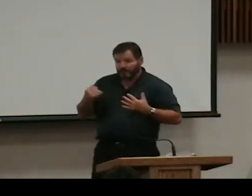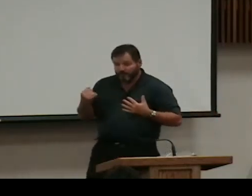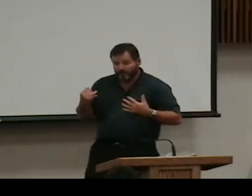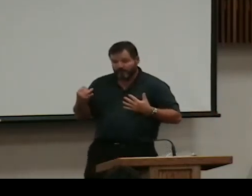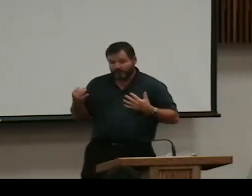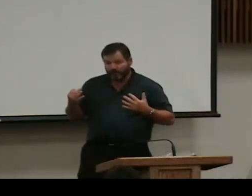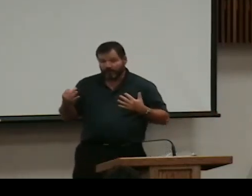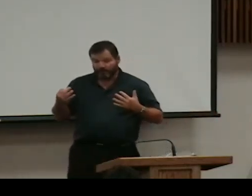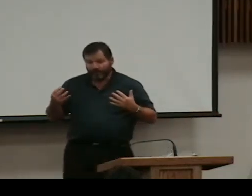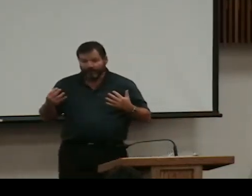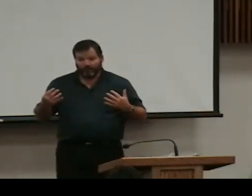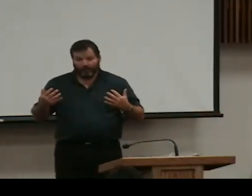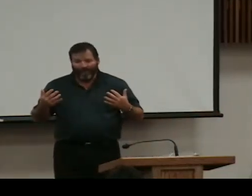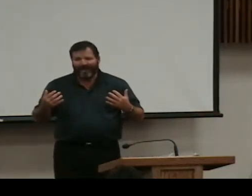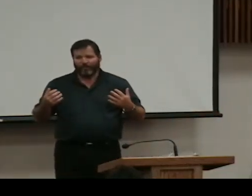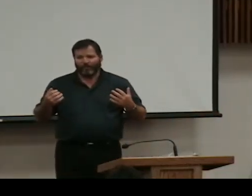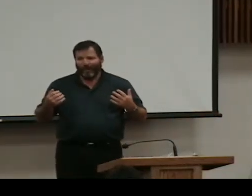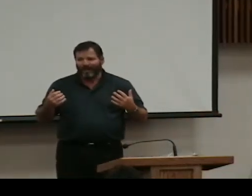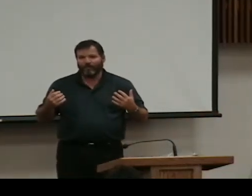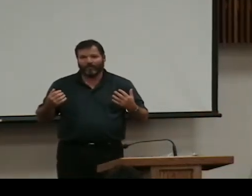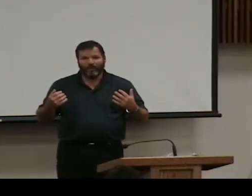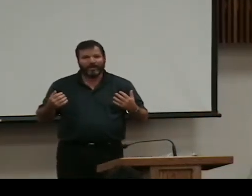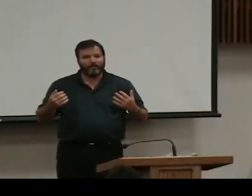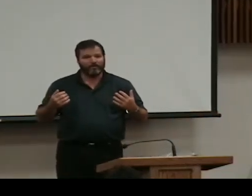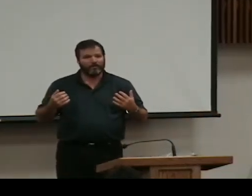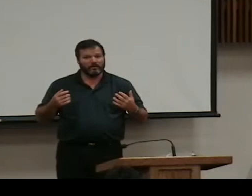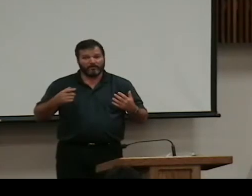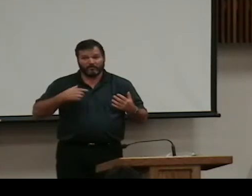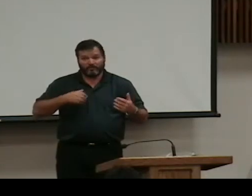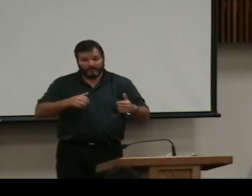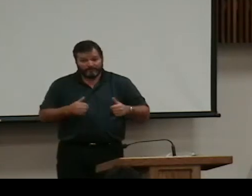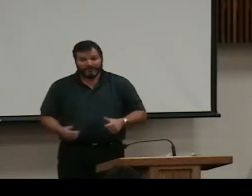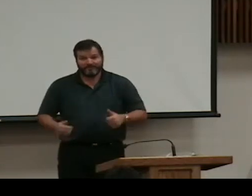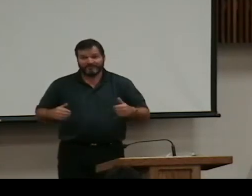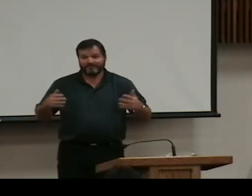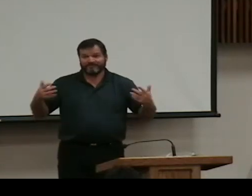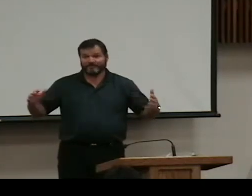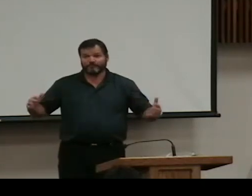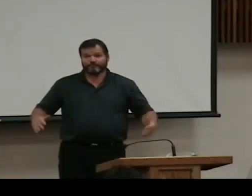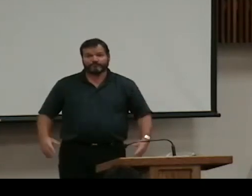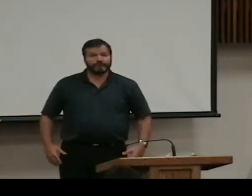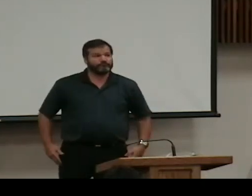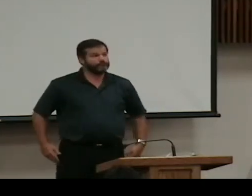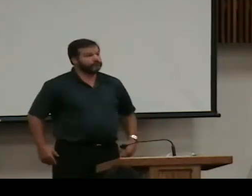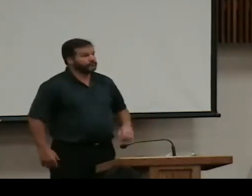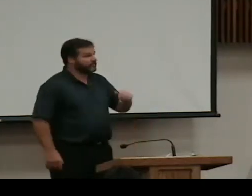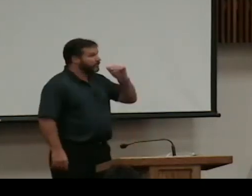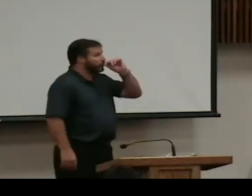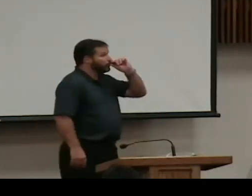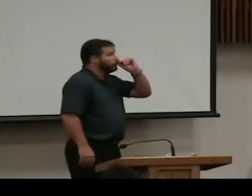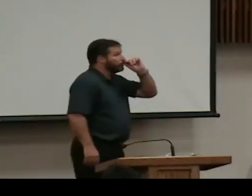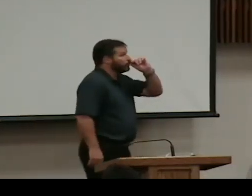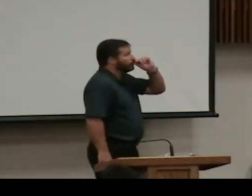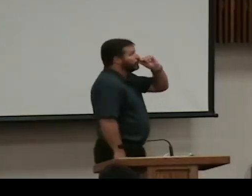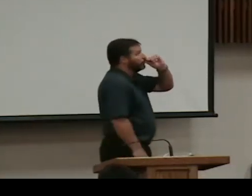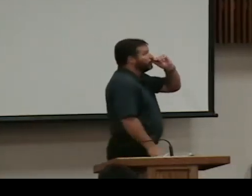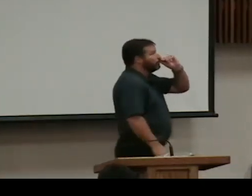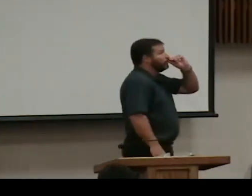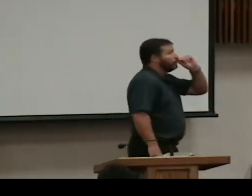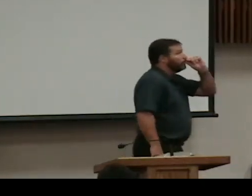points. Wow, wow. I can't say wow, wow, wow. We're baptized. It's finished. Oh, now we suck our thumb the